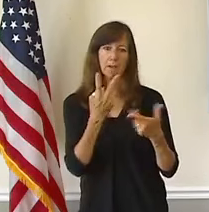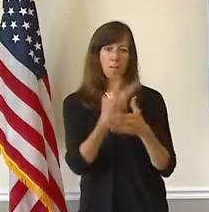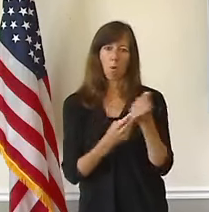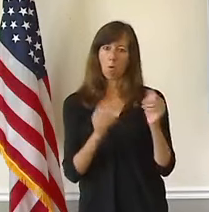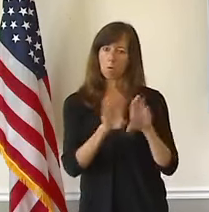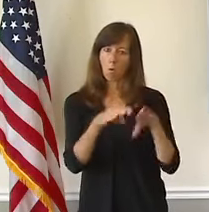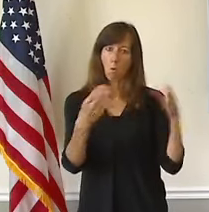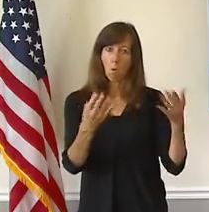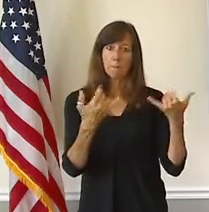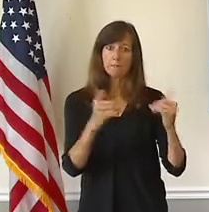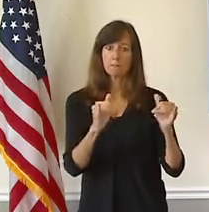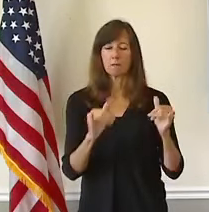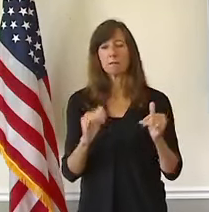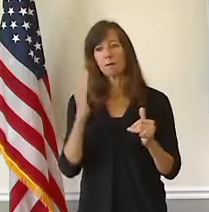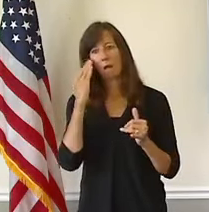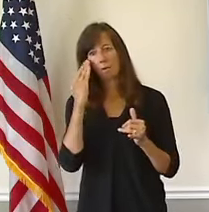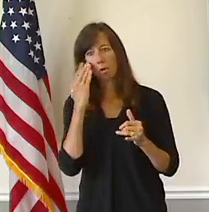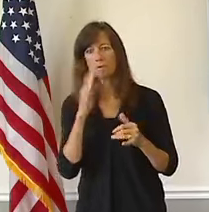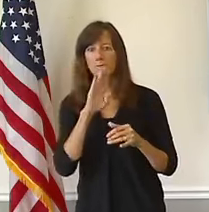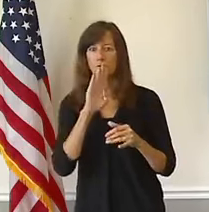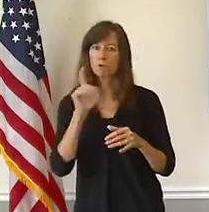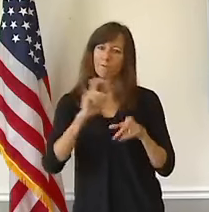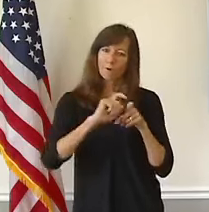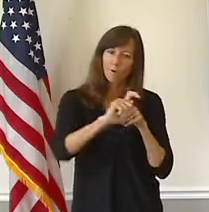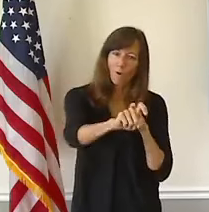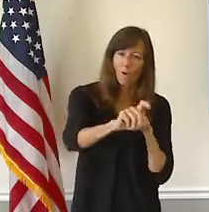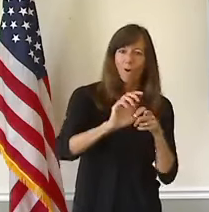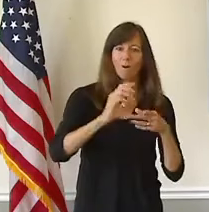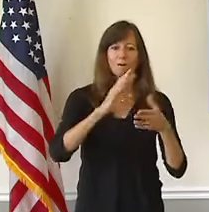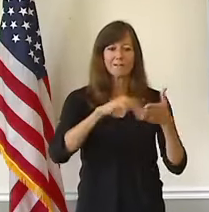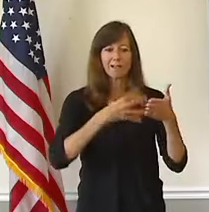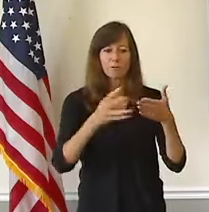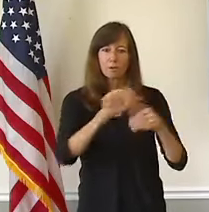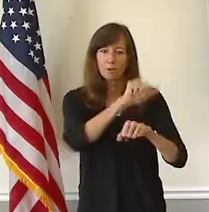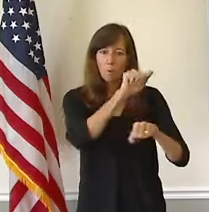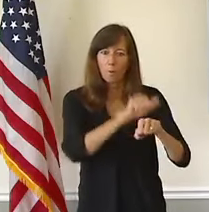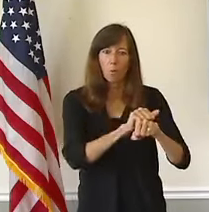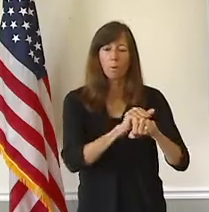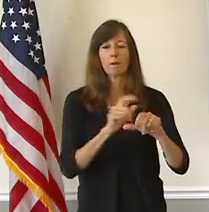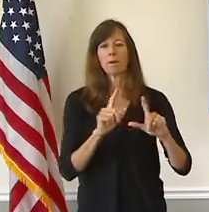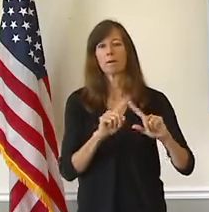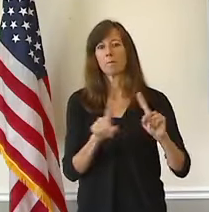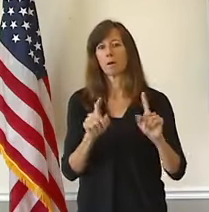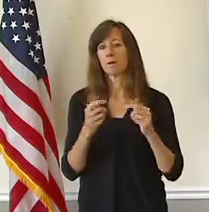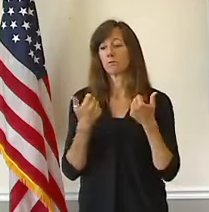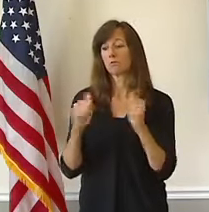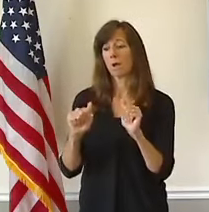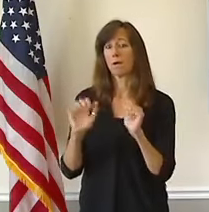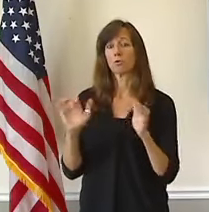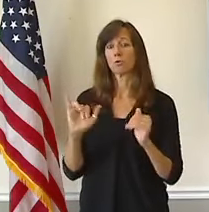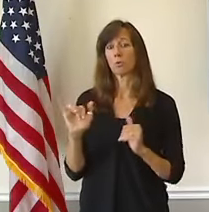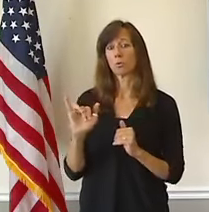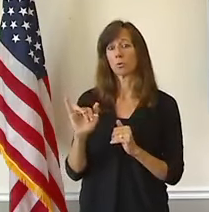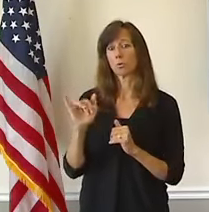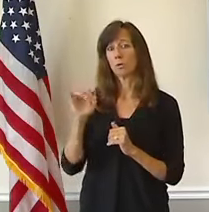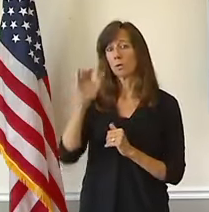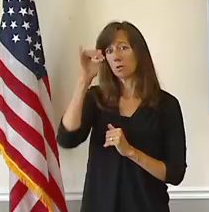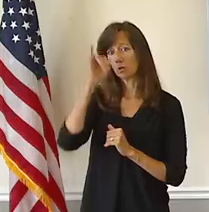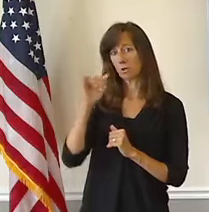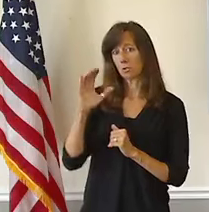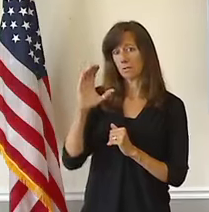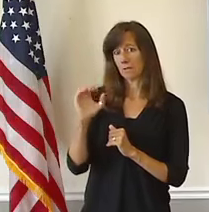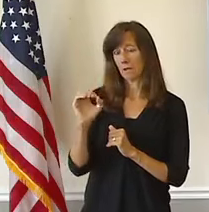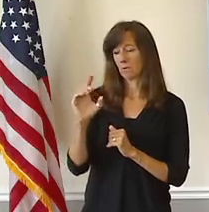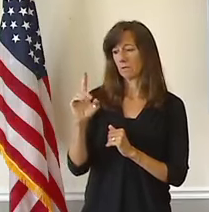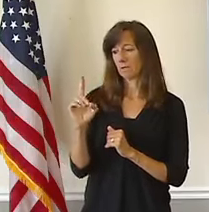in, schedule those appointments, and try also to visit the Dutchess County DMV. You can the clerk's office